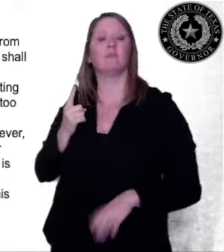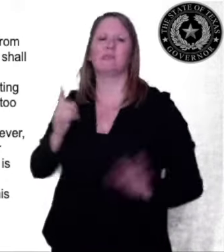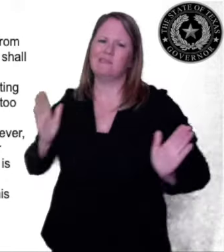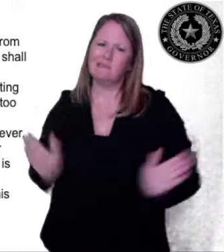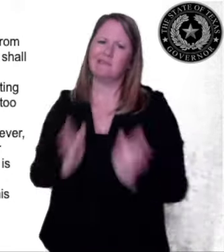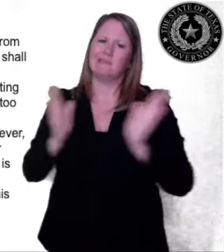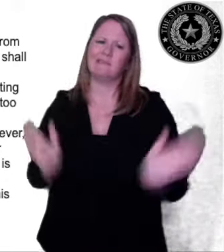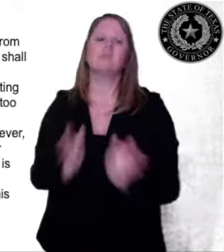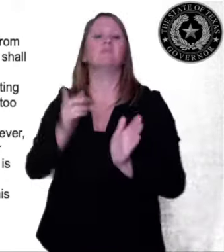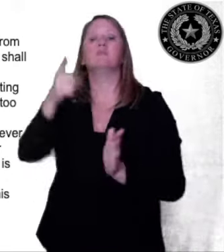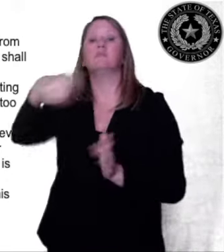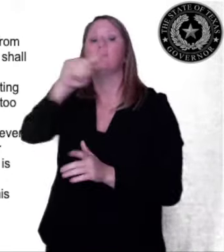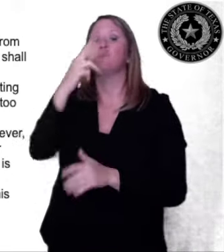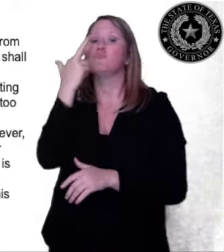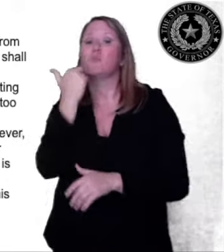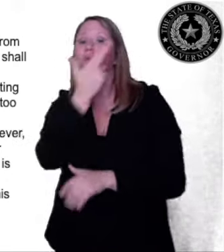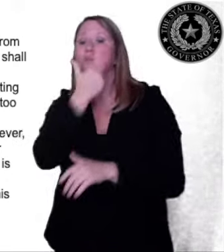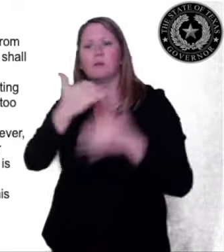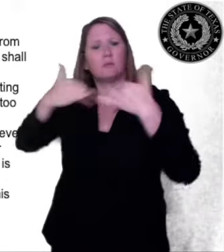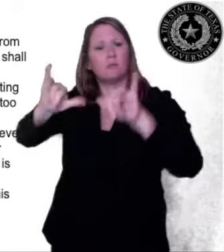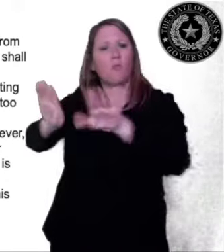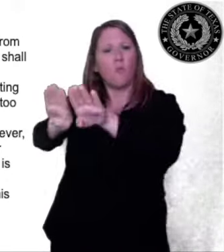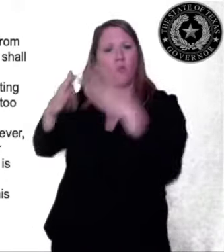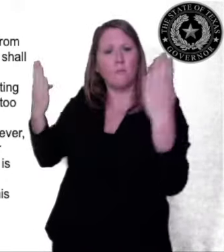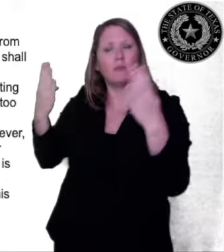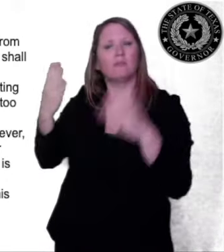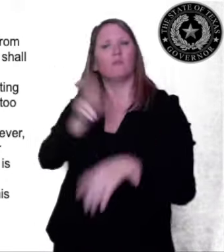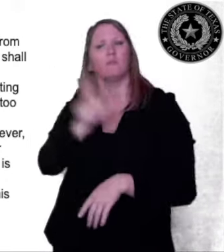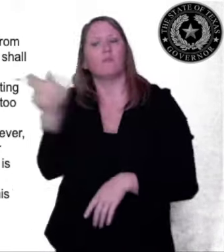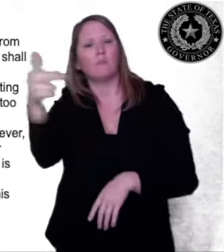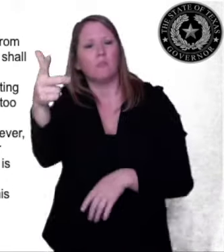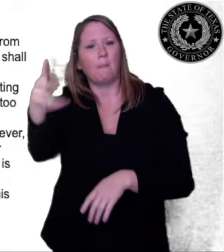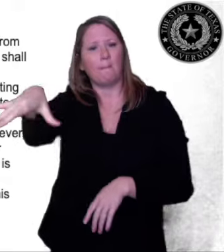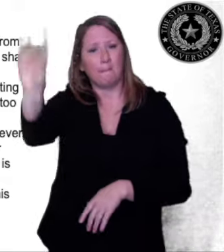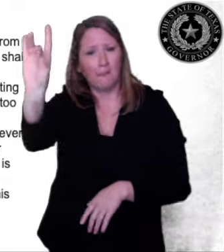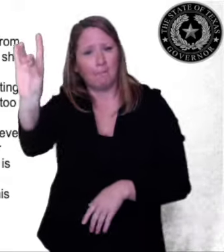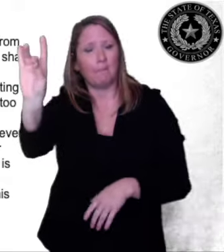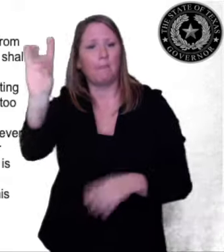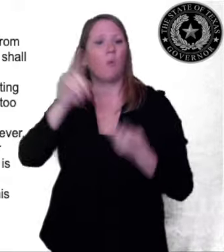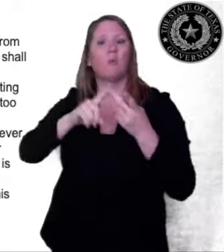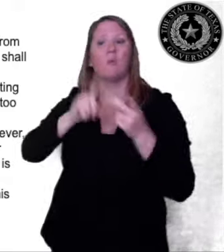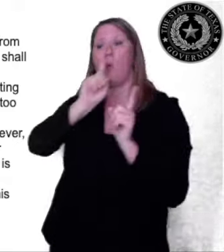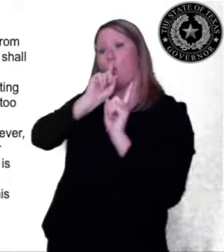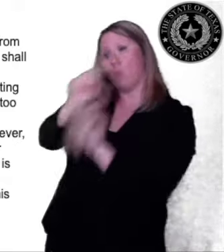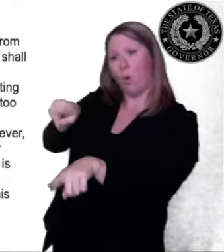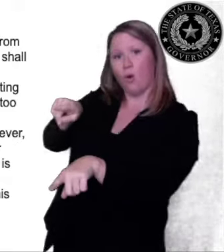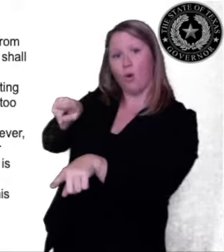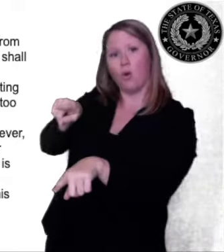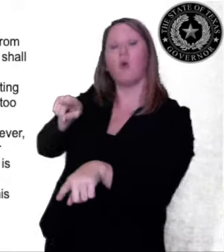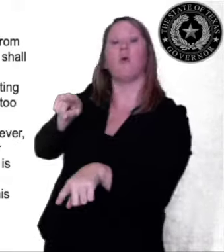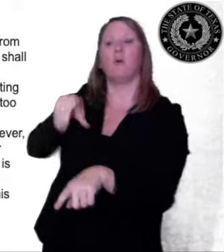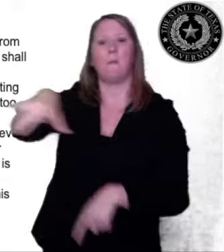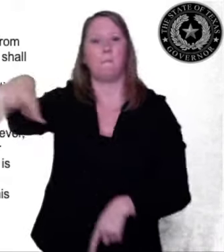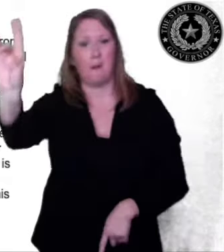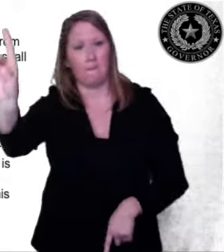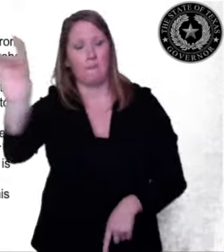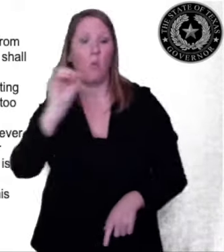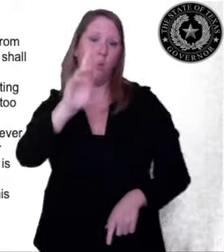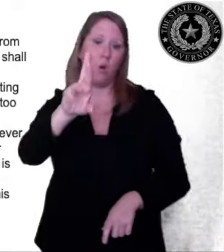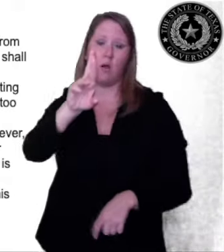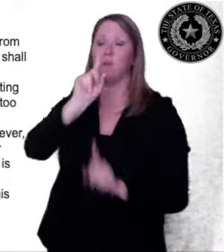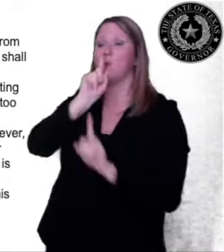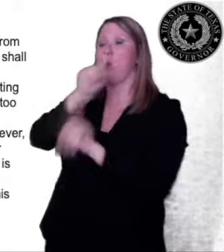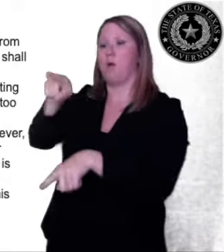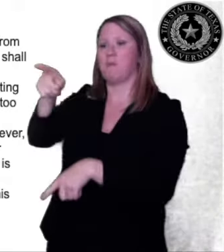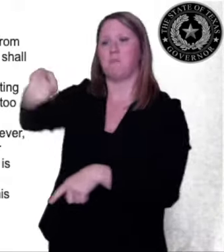drive-thru, pickup, or delivery options for food and drinks is allowed and highly encouraged throughout the limited duration of